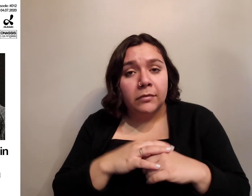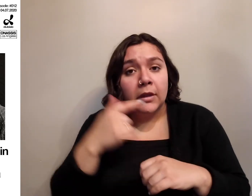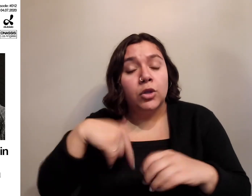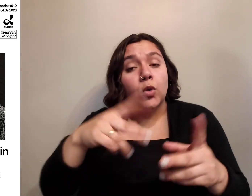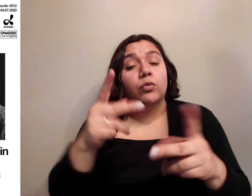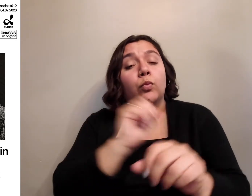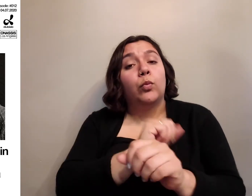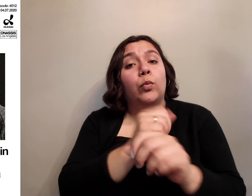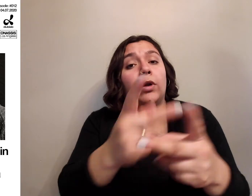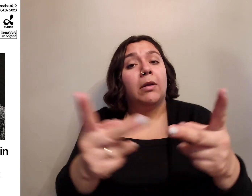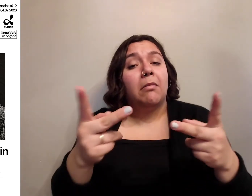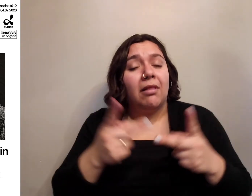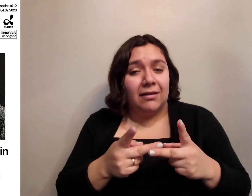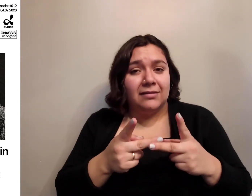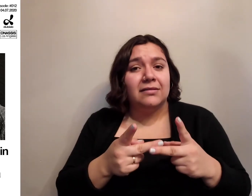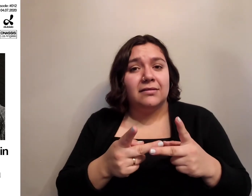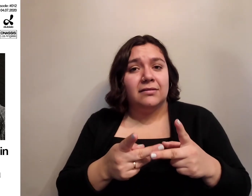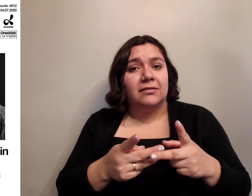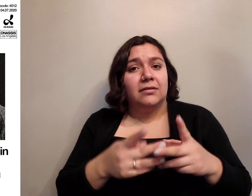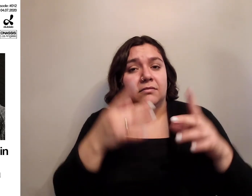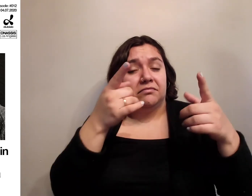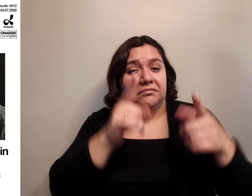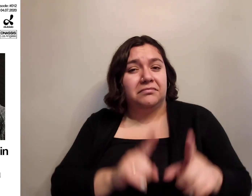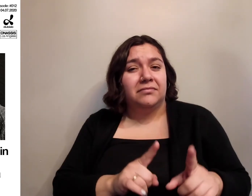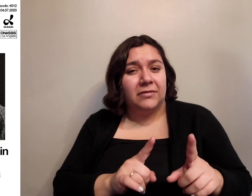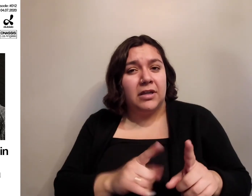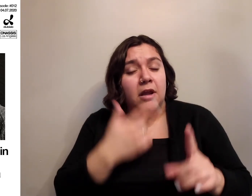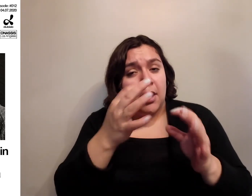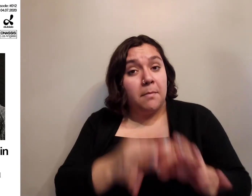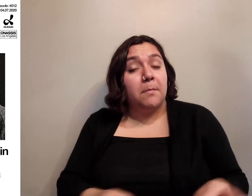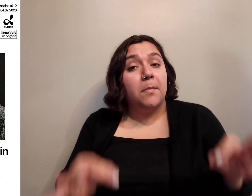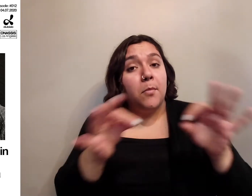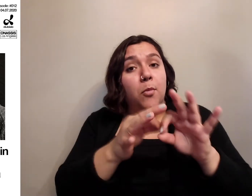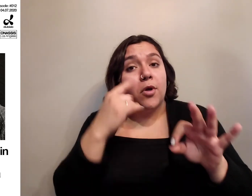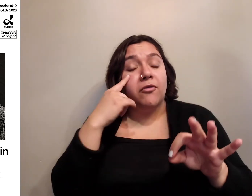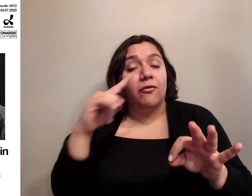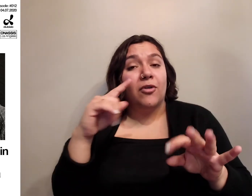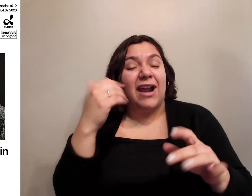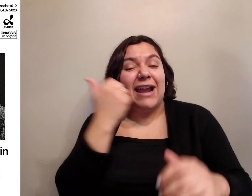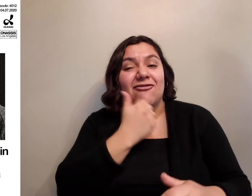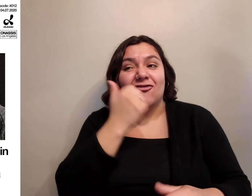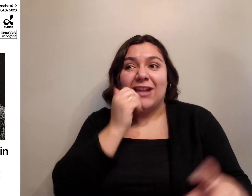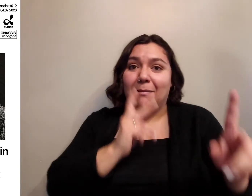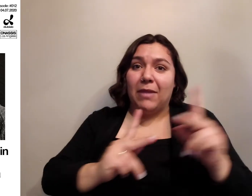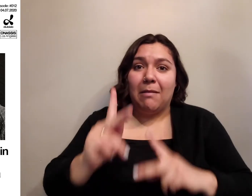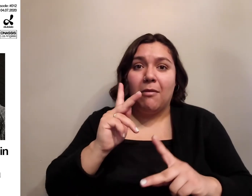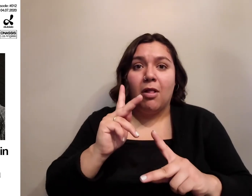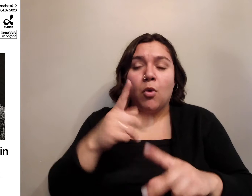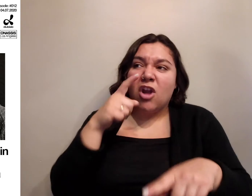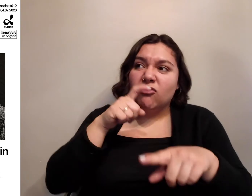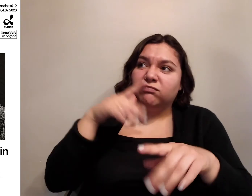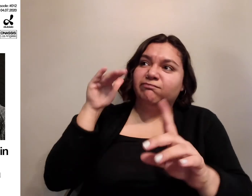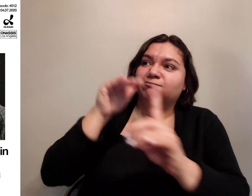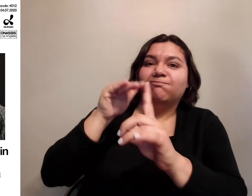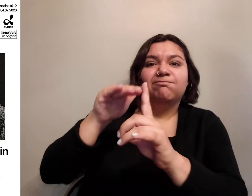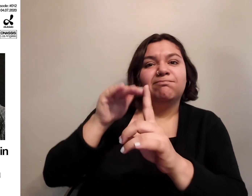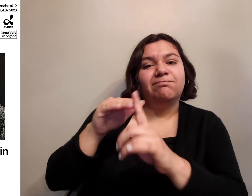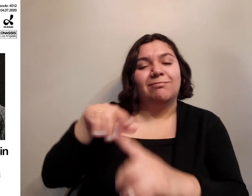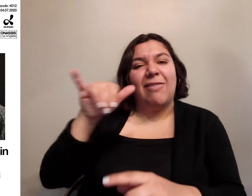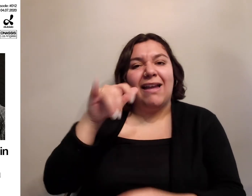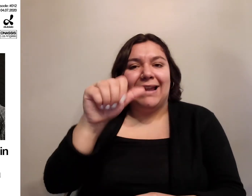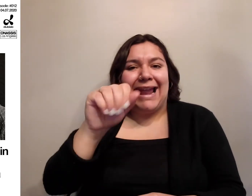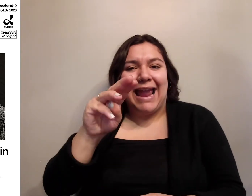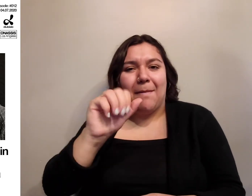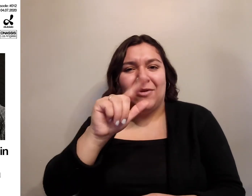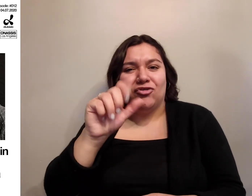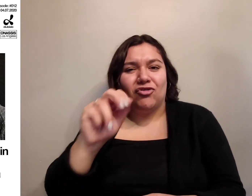workplace conditions are important to everyday people who are calling on places like Amazon, Right. And